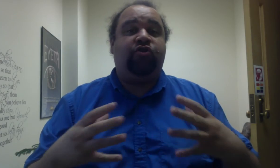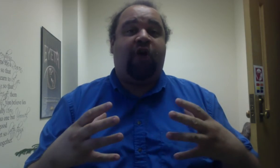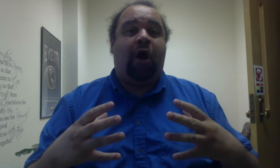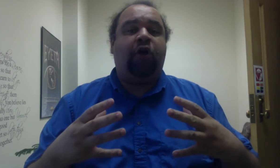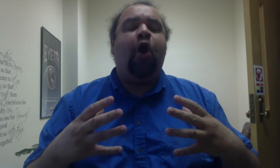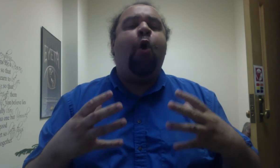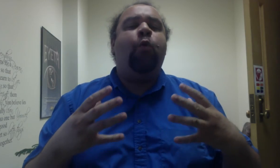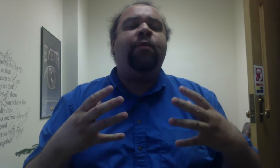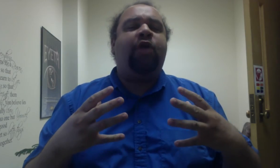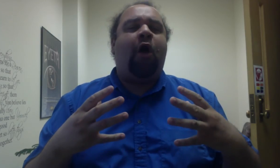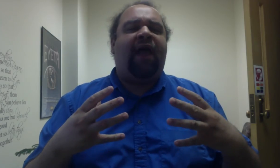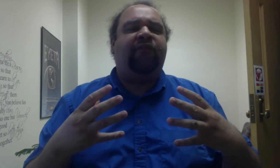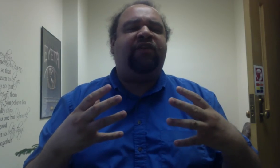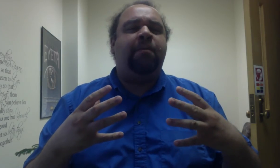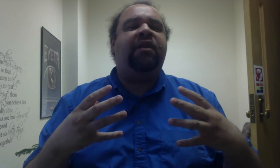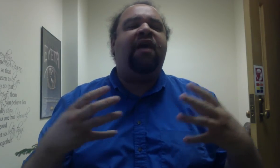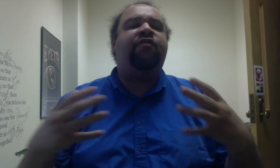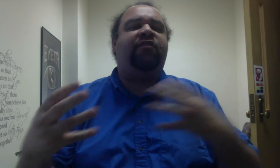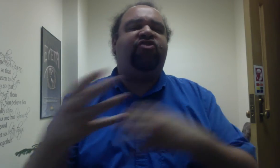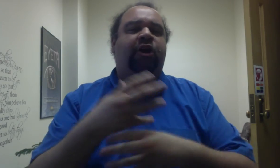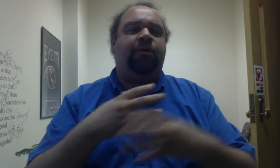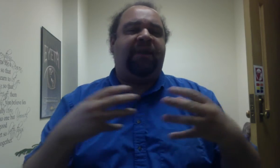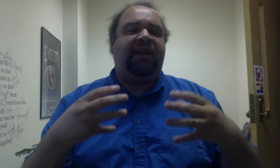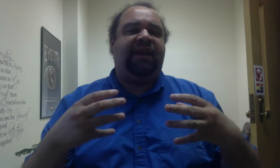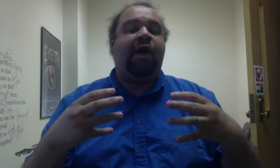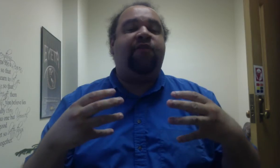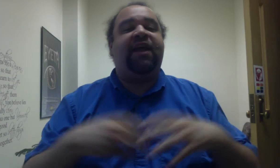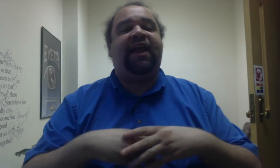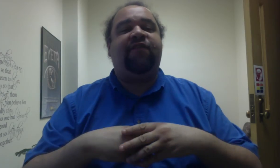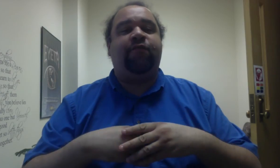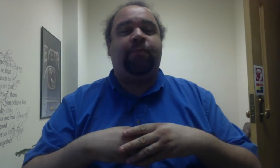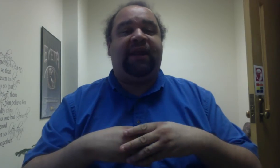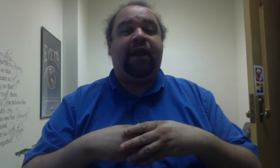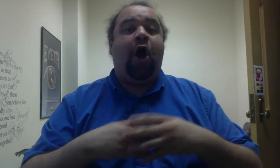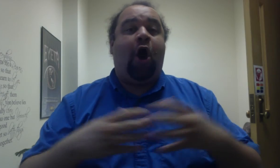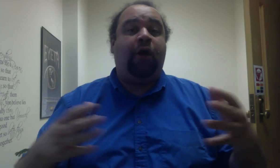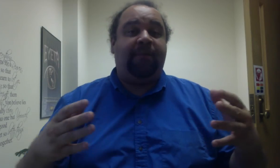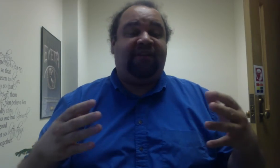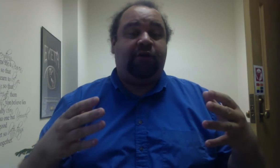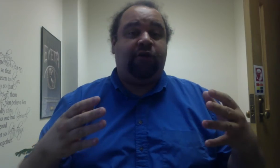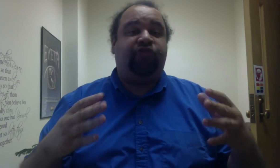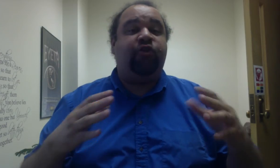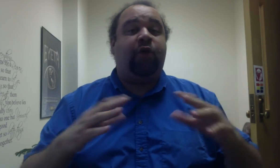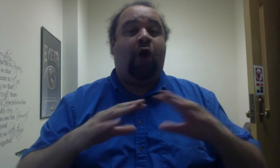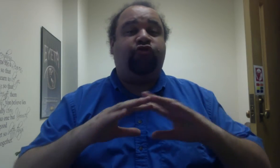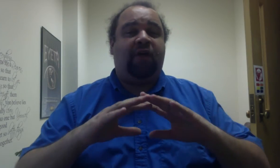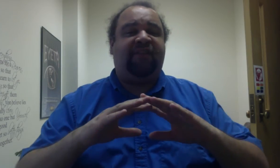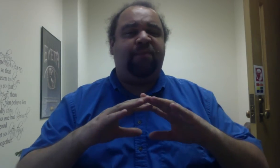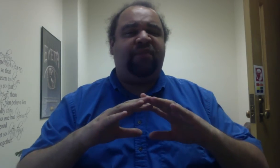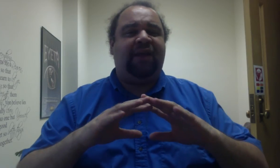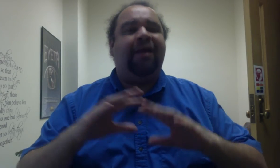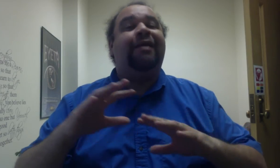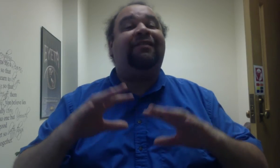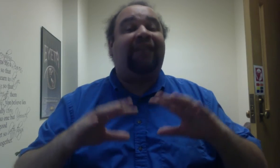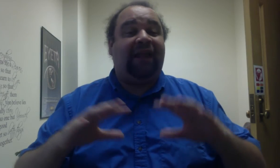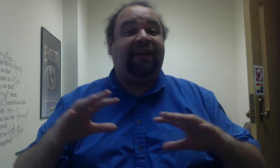dog, we would all have some level of shared meaning. Now, if I gave everybody art materials, you would all draw something slightly